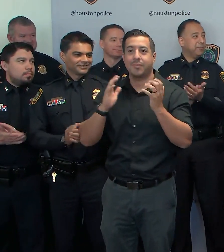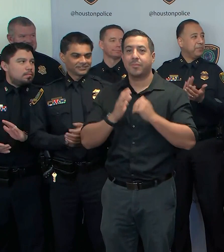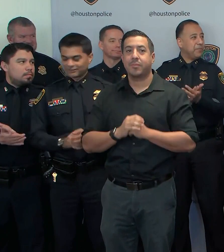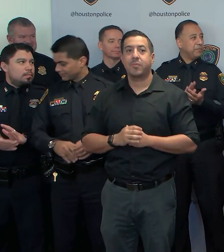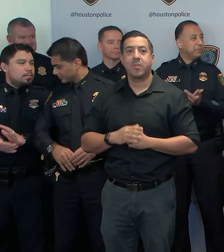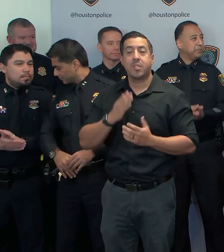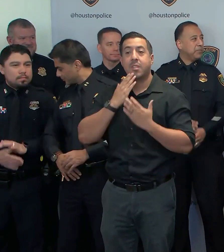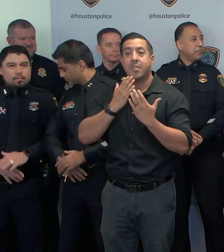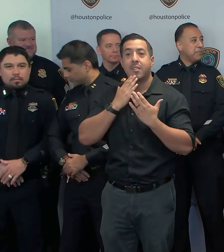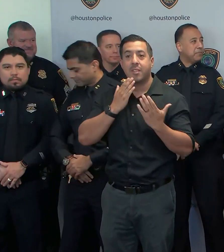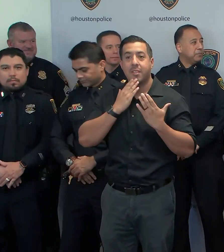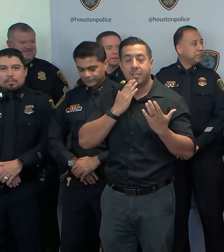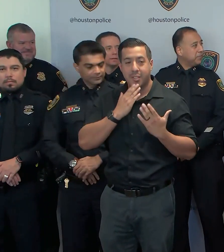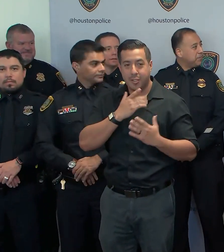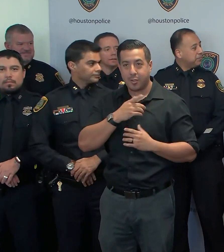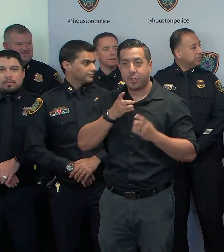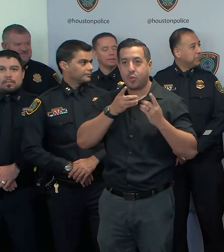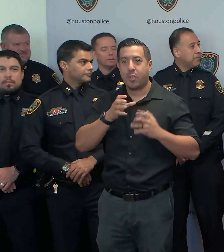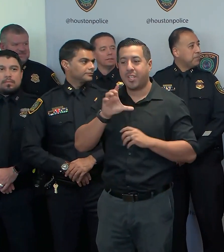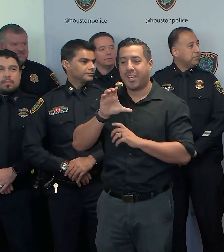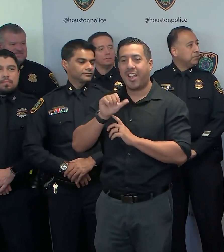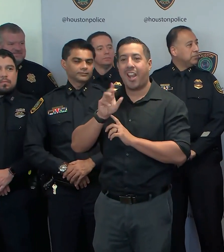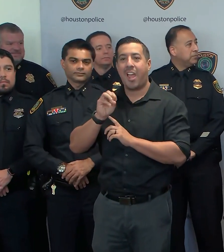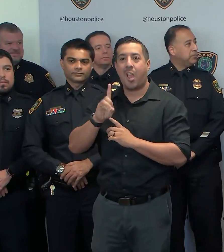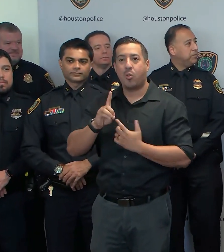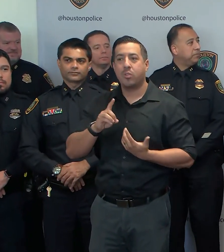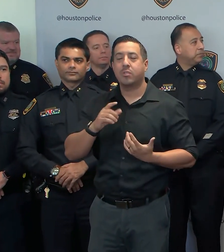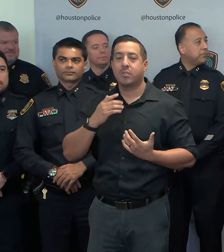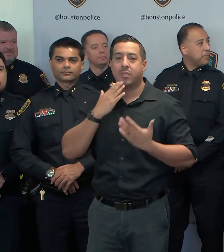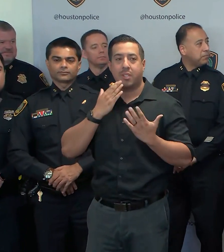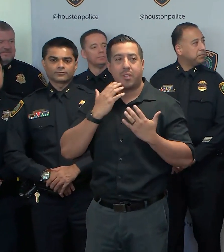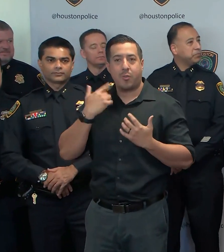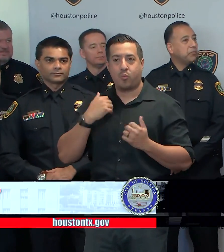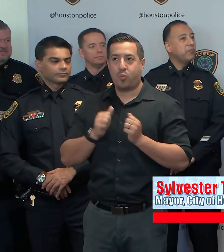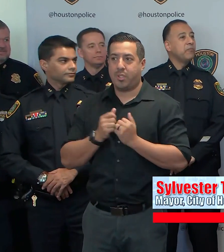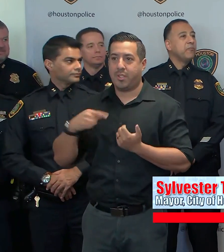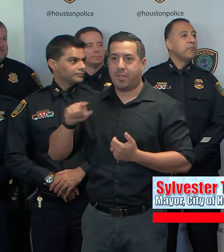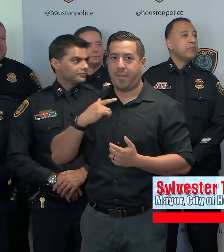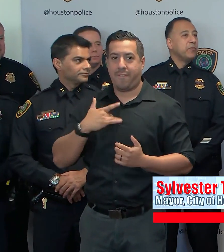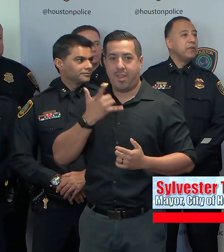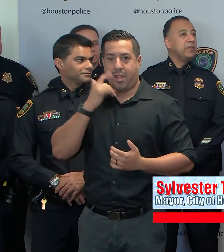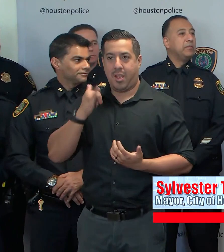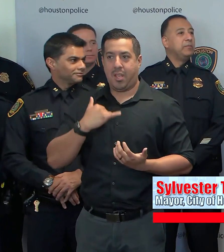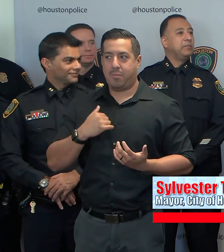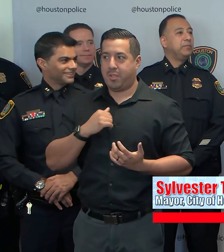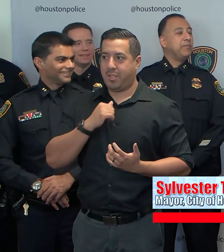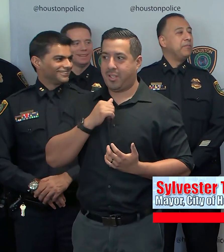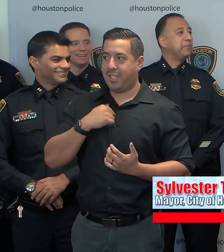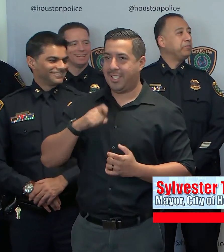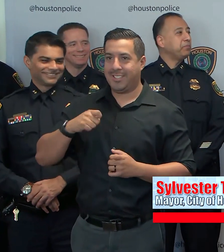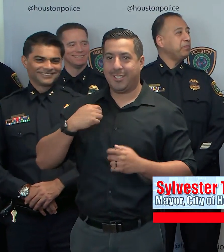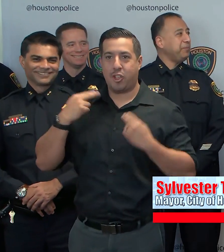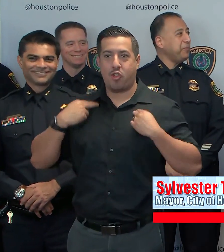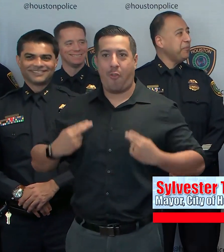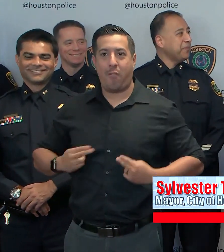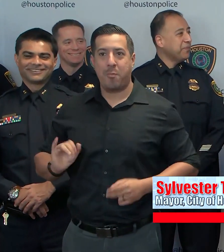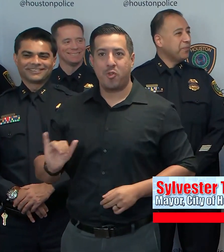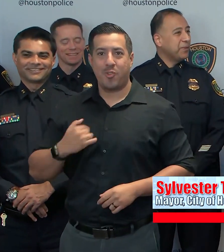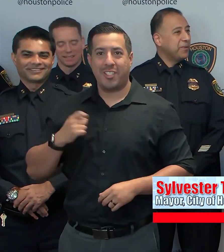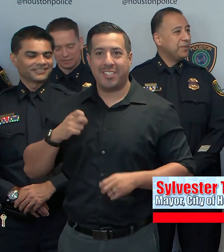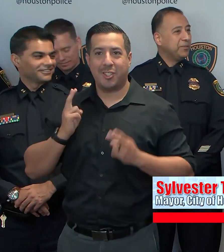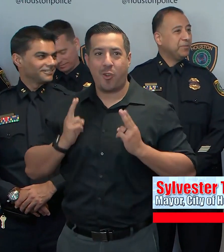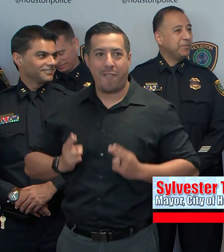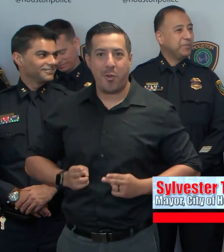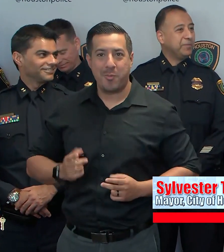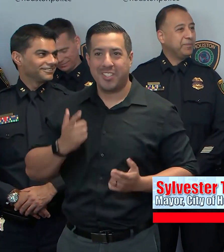Thank you very much, Director Cloud, and good to be with everyone. I feel like I'm out of uniform.